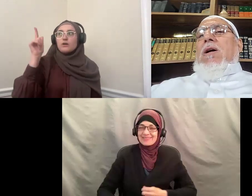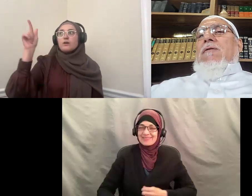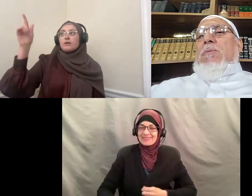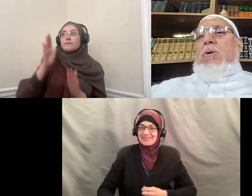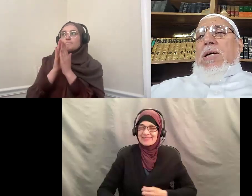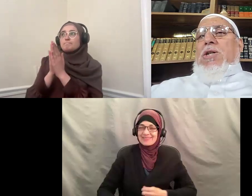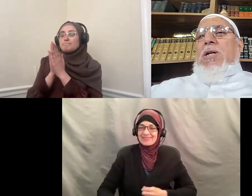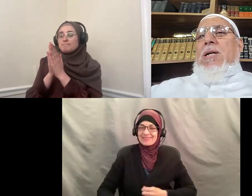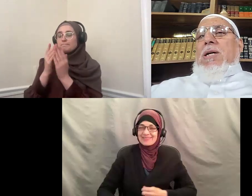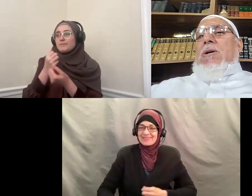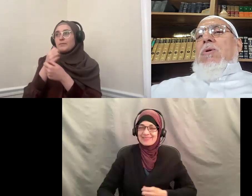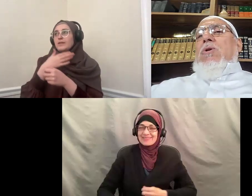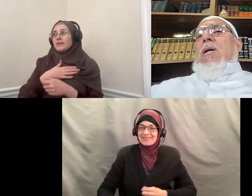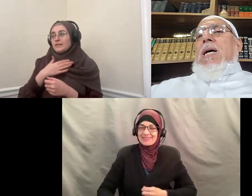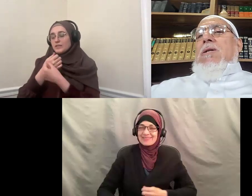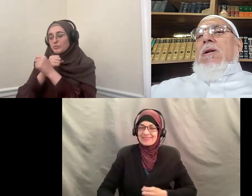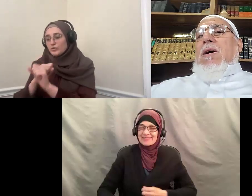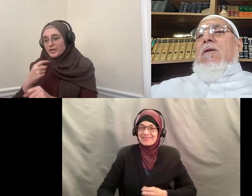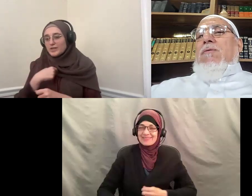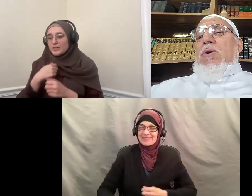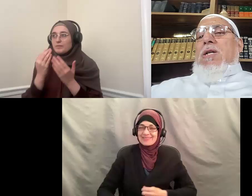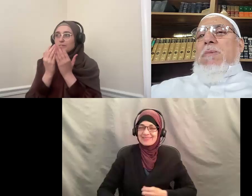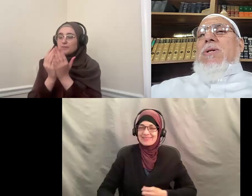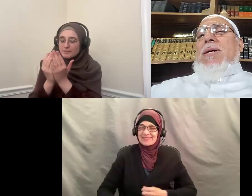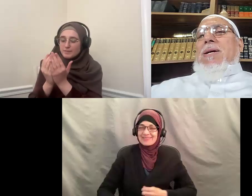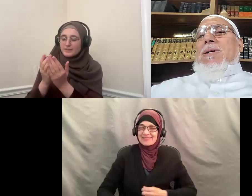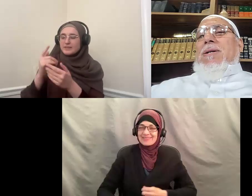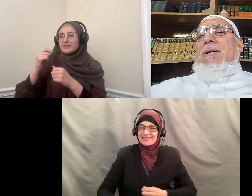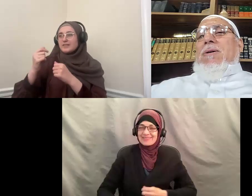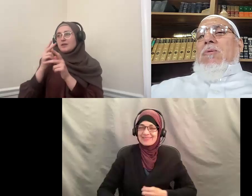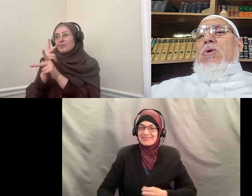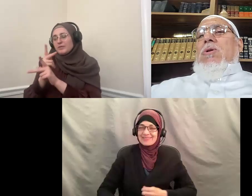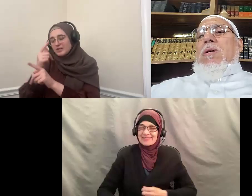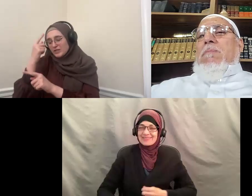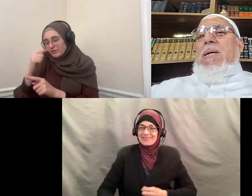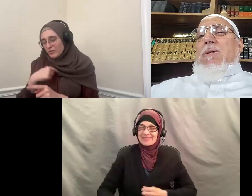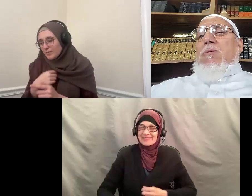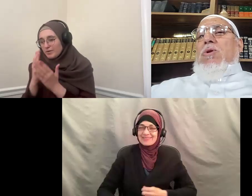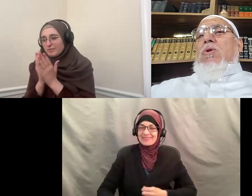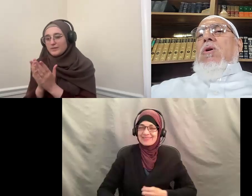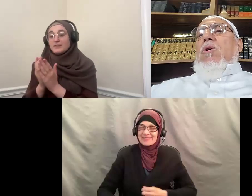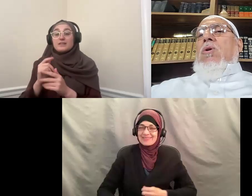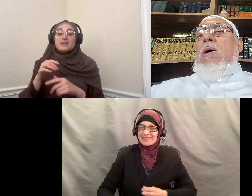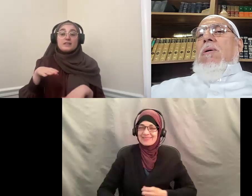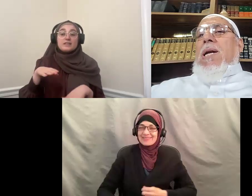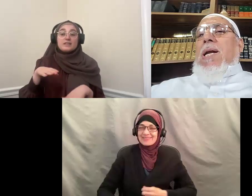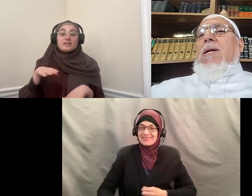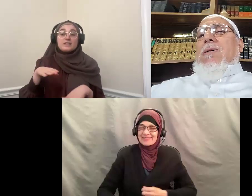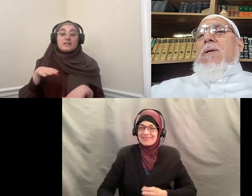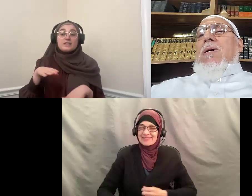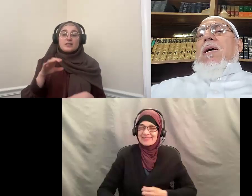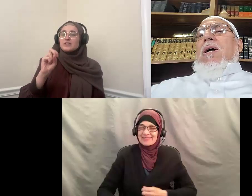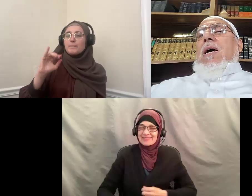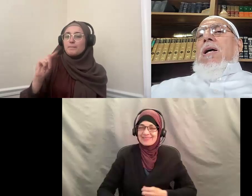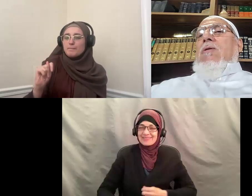ask Allah for protection. We should ask Allah for His mercy. We should submit. We should go on our